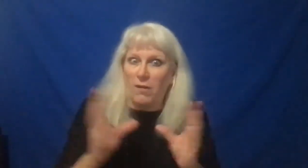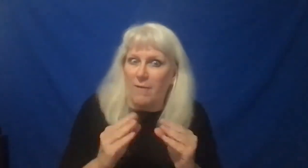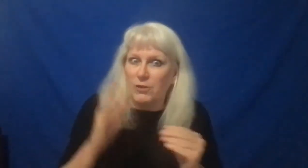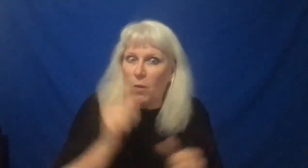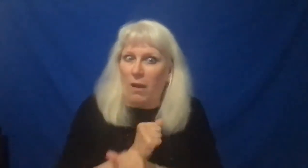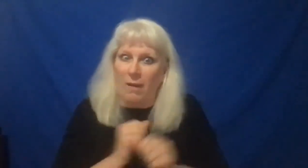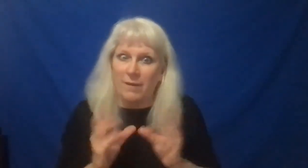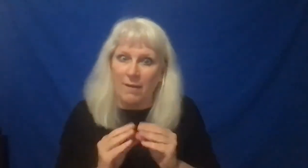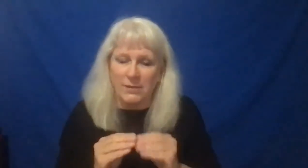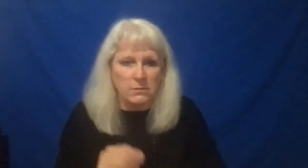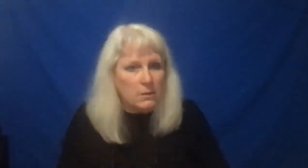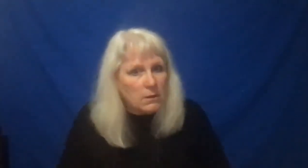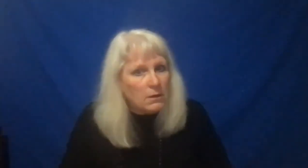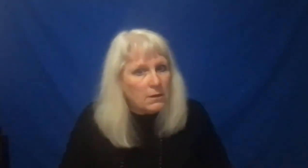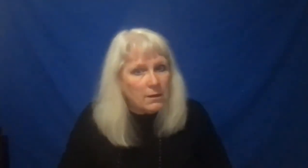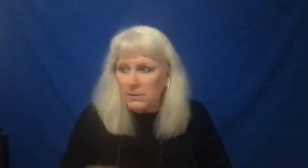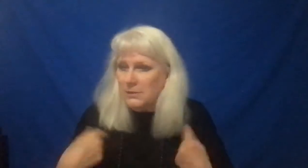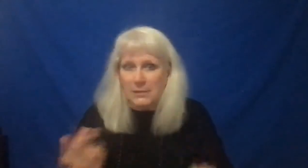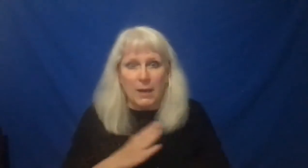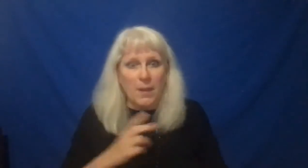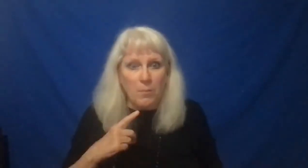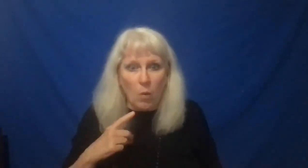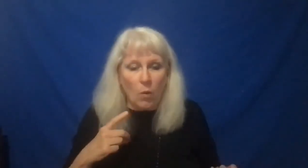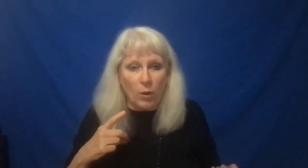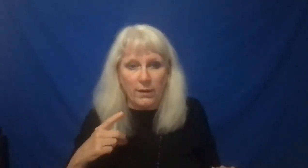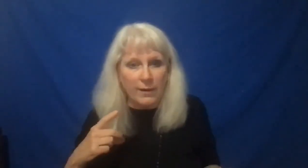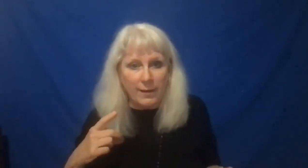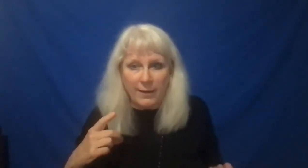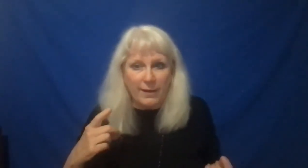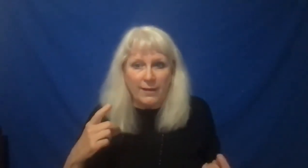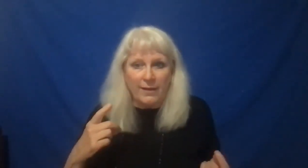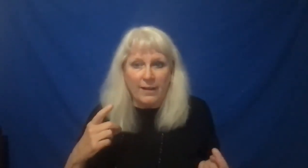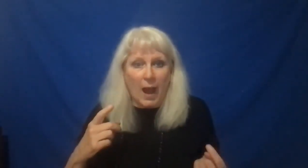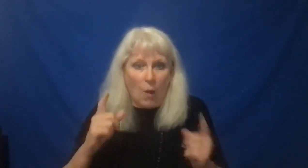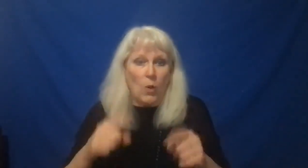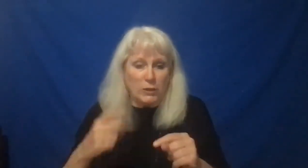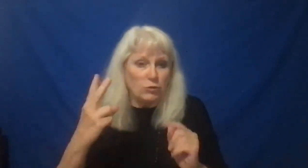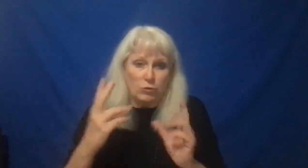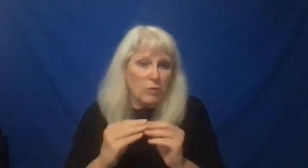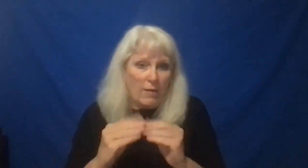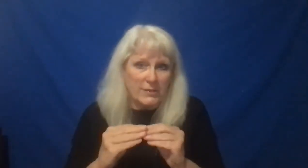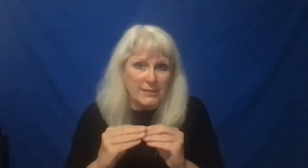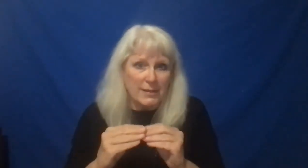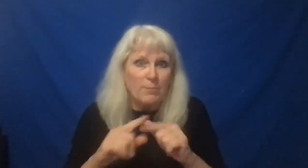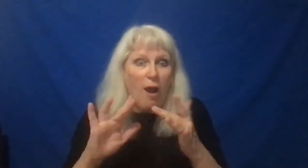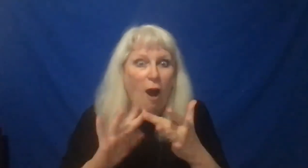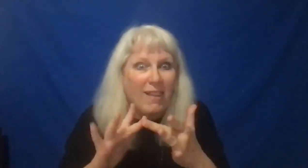Well, since I've been on the board, I have been attending 2 conferences, both of them virtual. So I'm